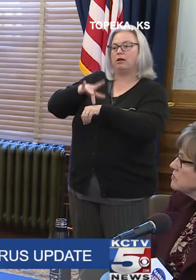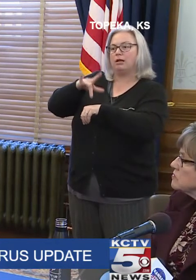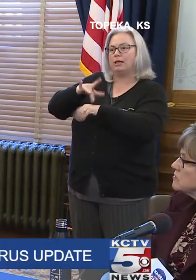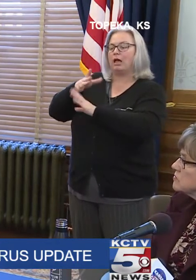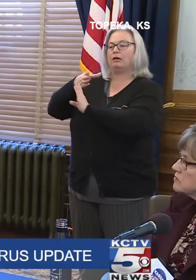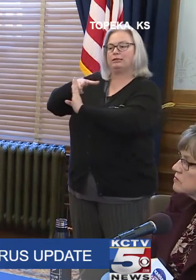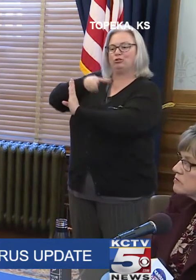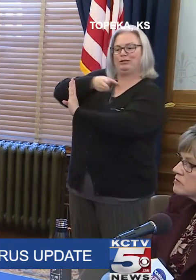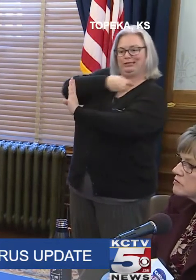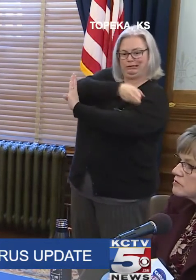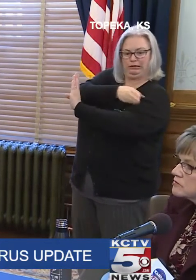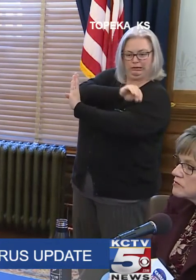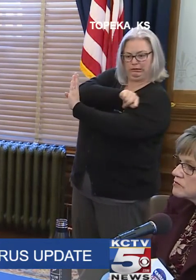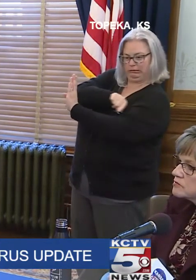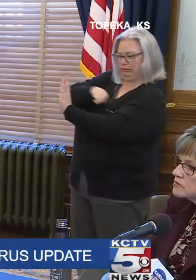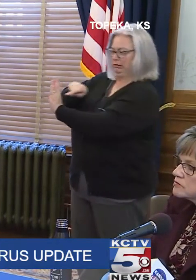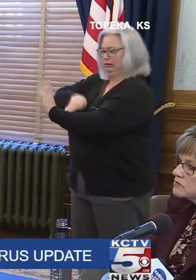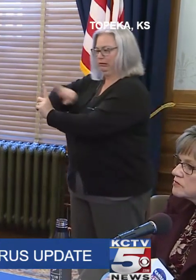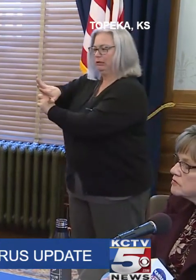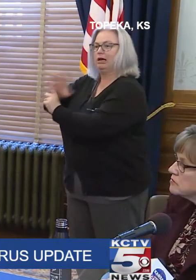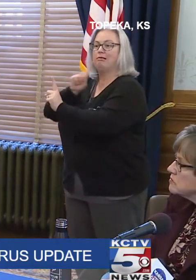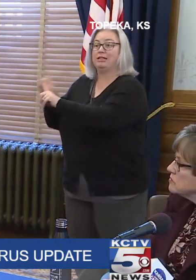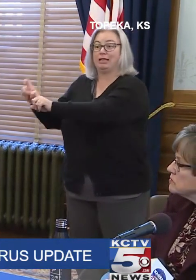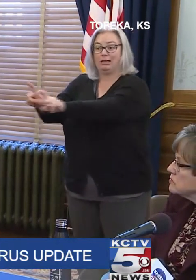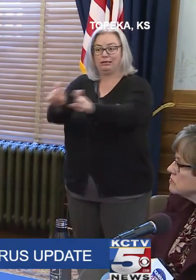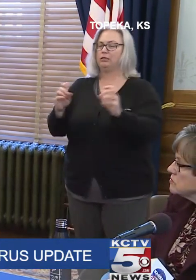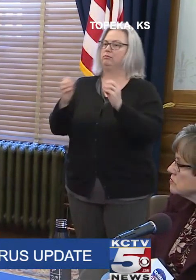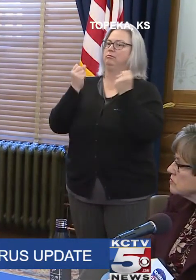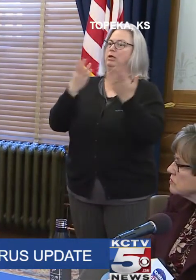contact tracing and testing front.